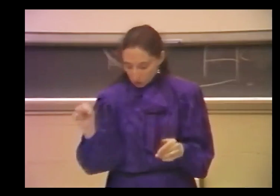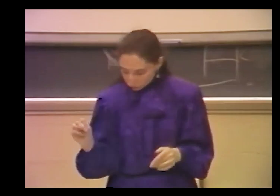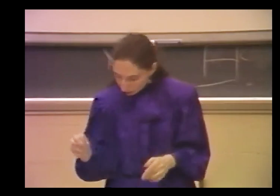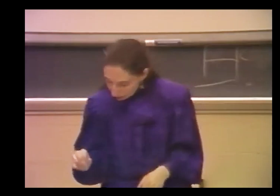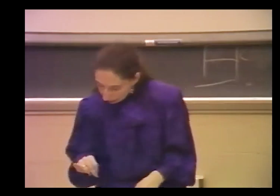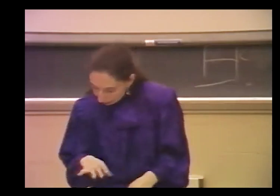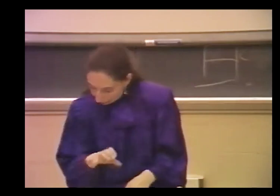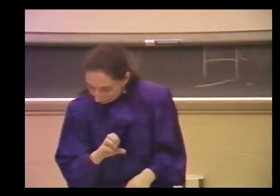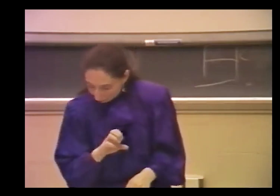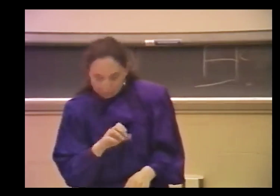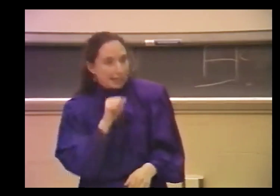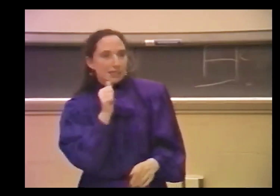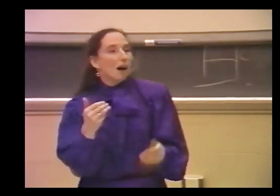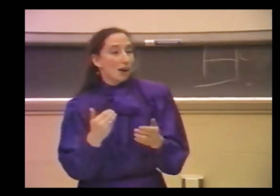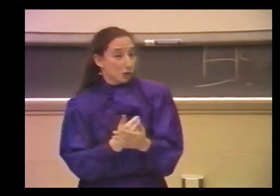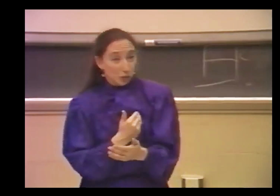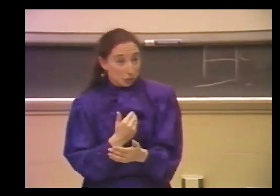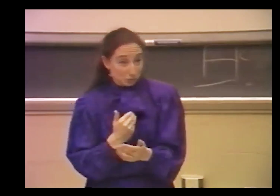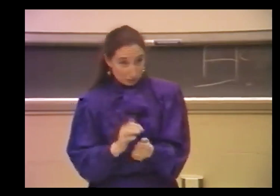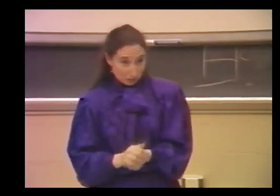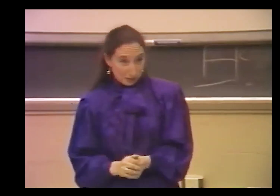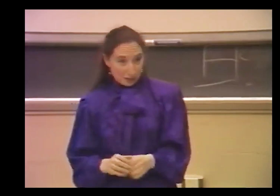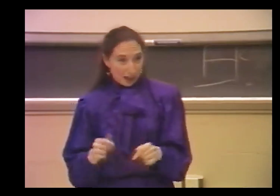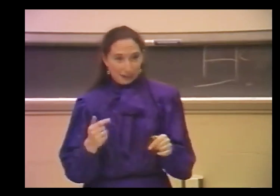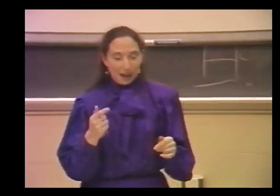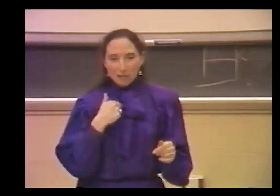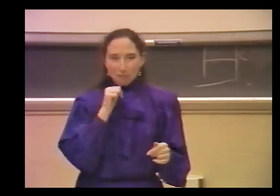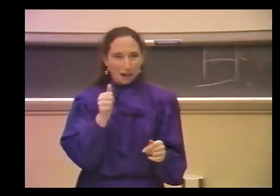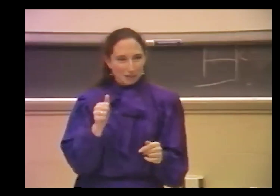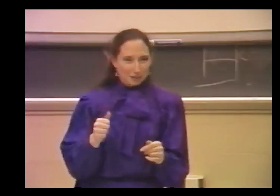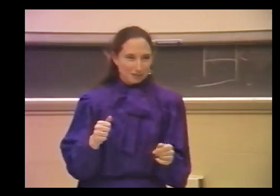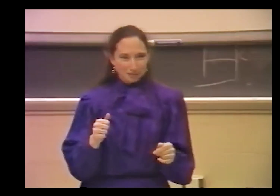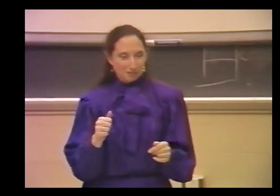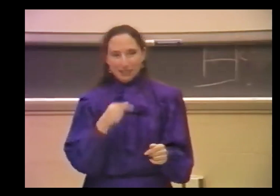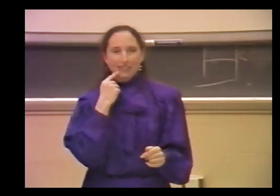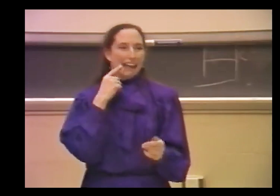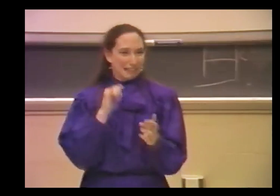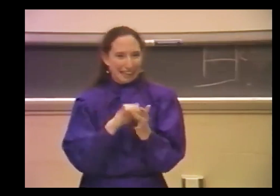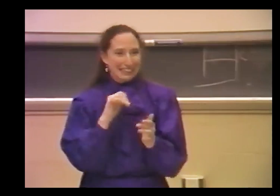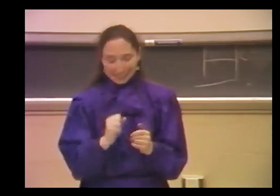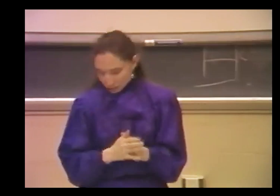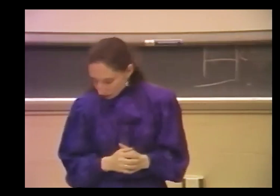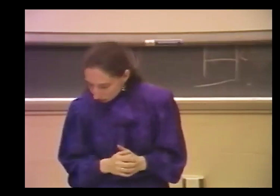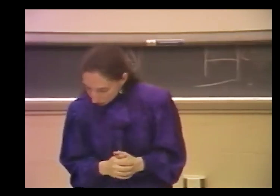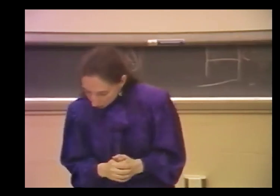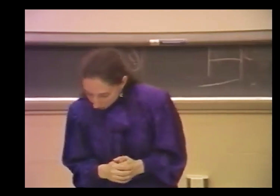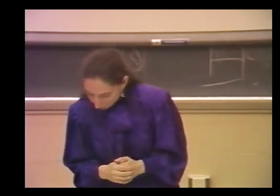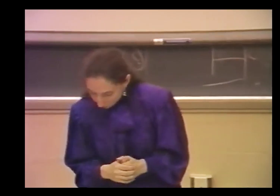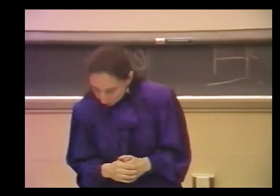own is not new. Okay, I'm not saying that it is.